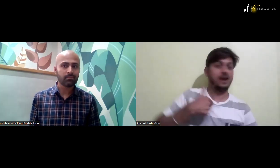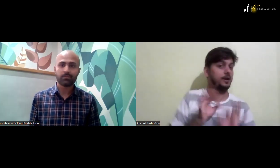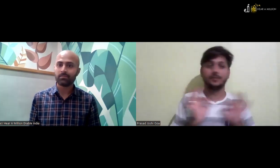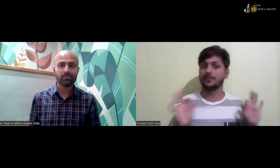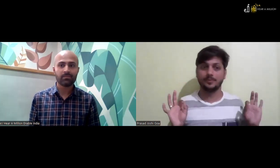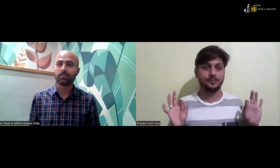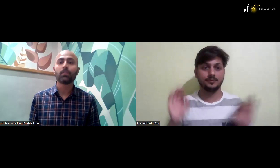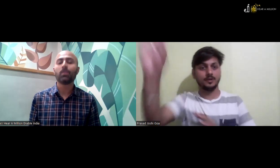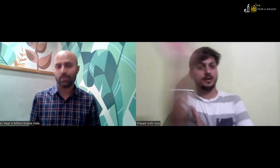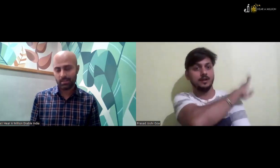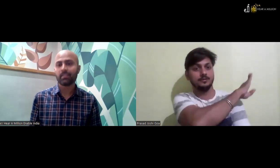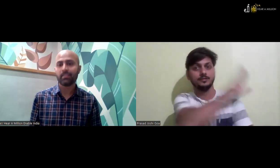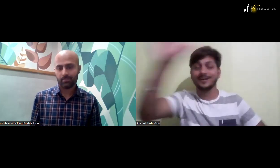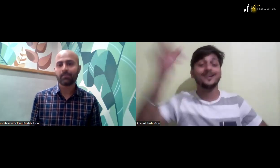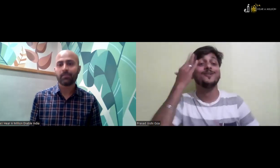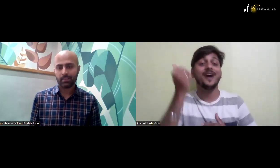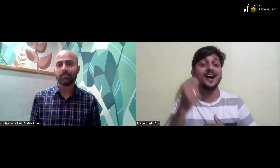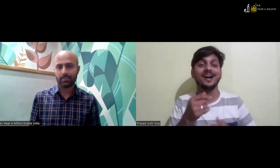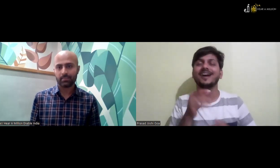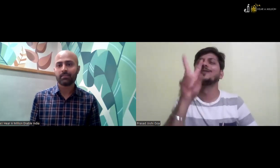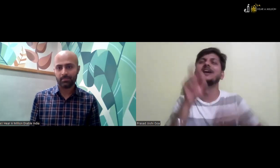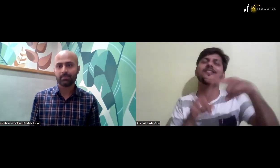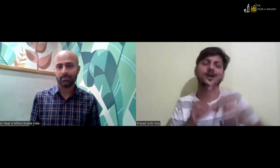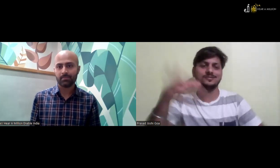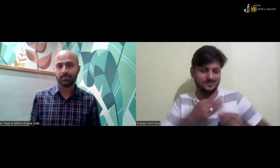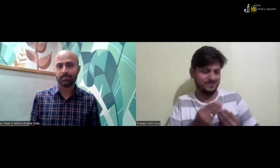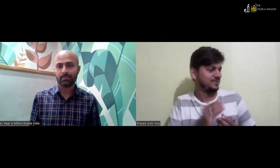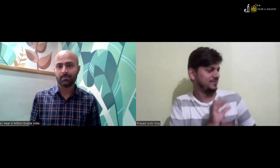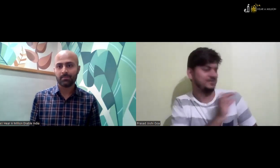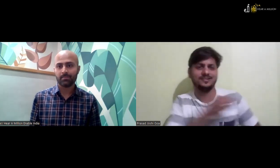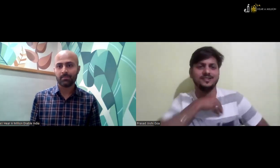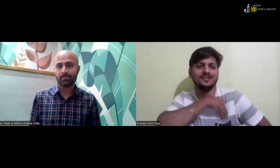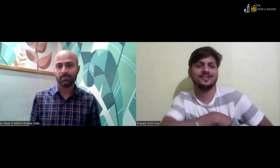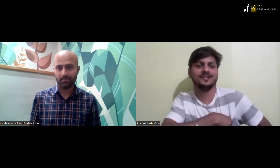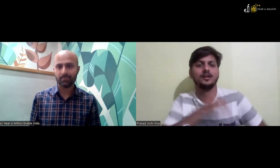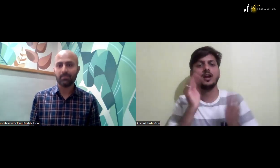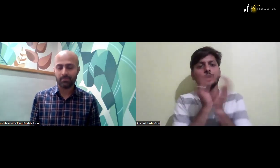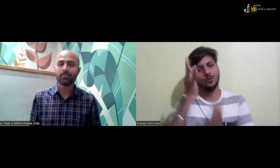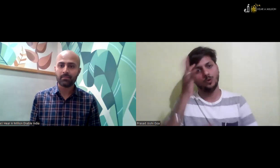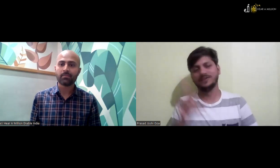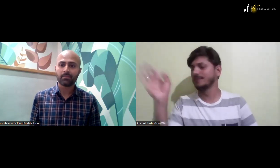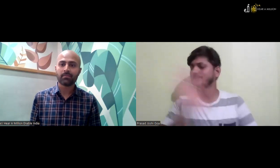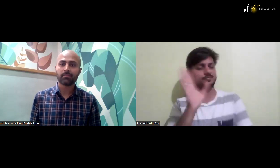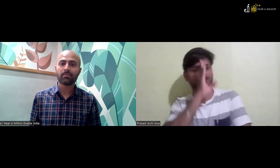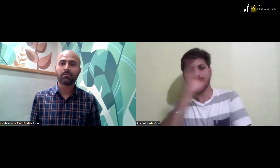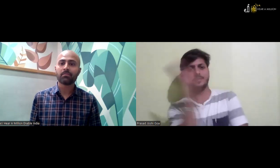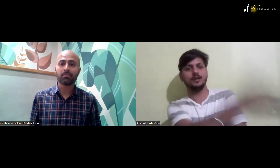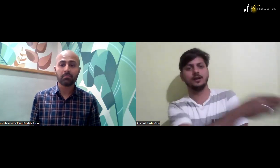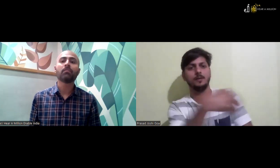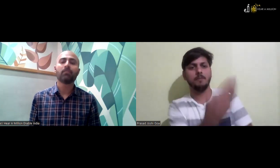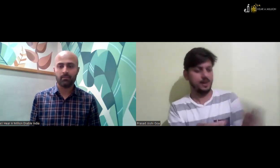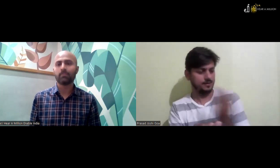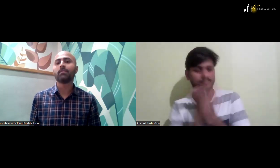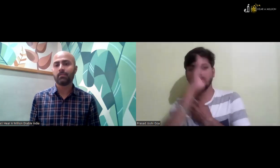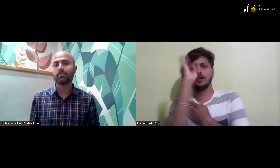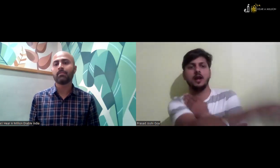so they will not the insurance company, they will pay directly to the person who